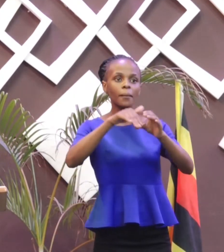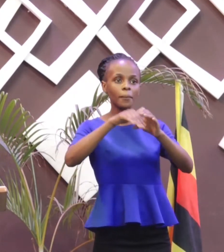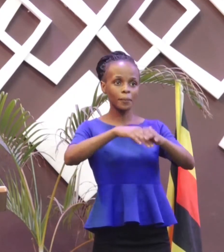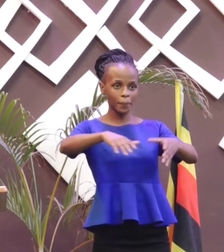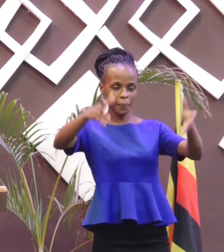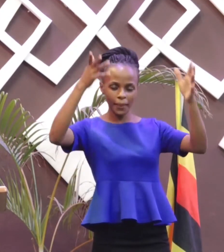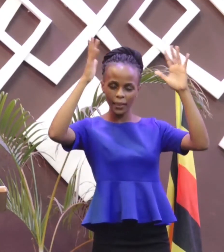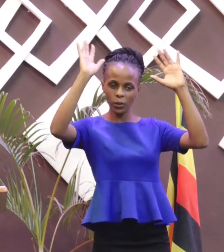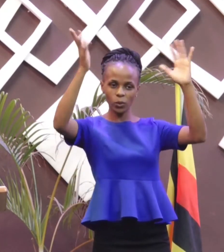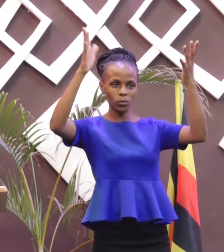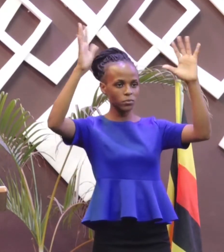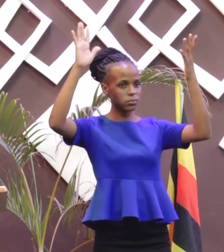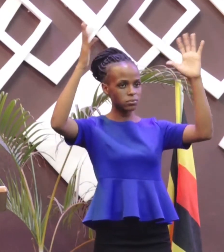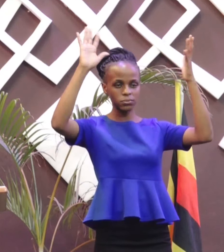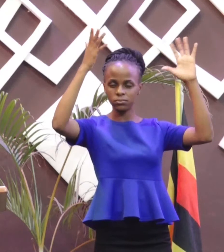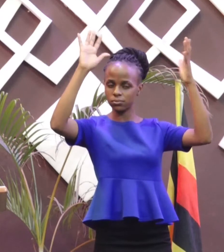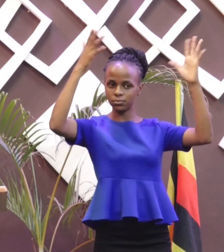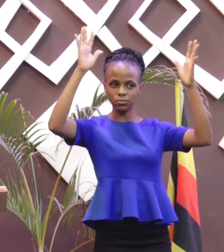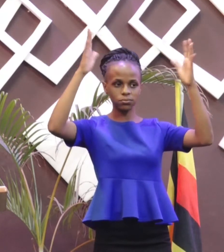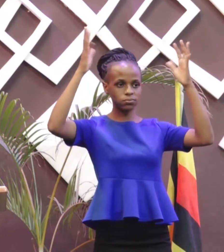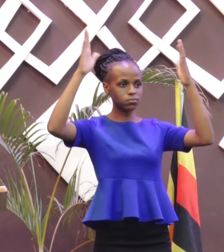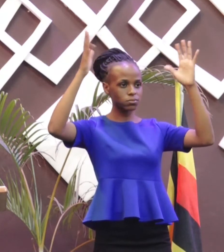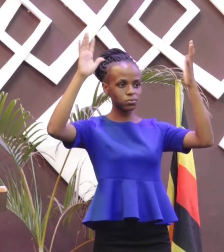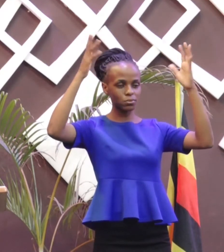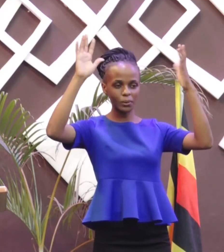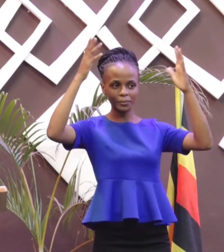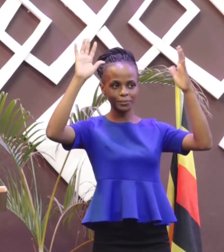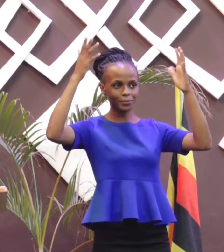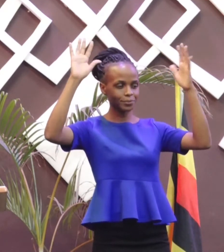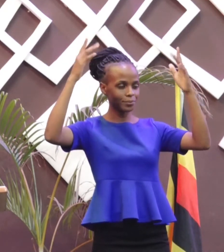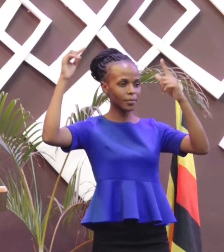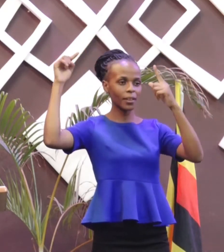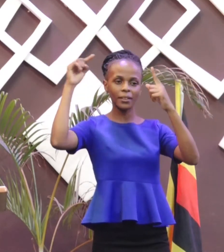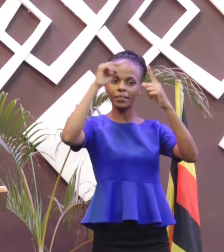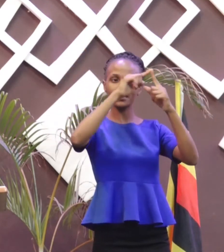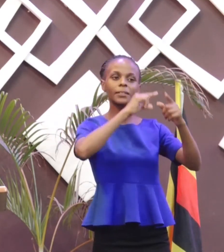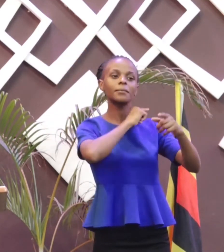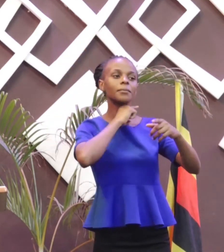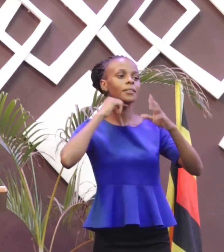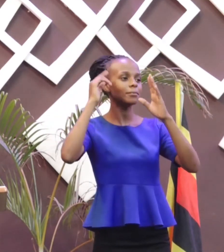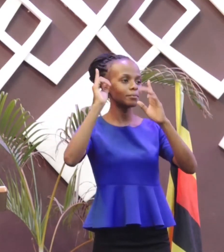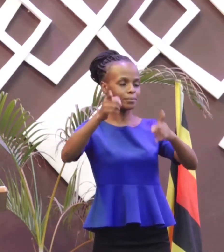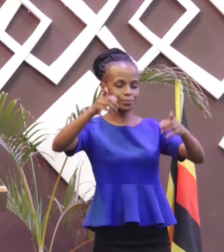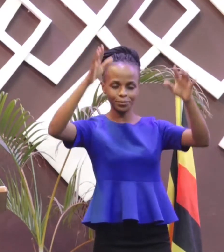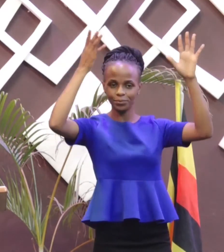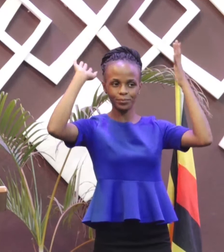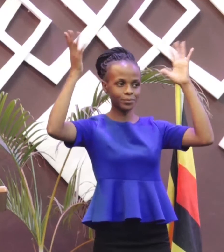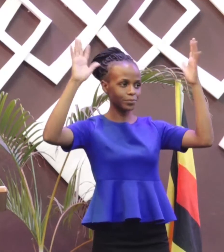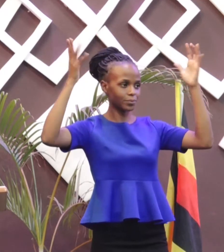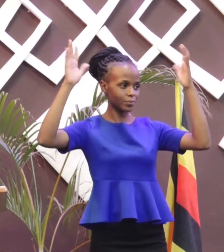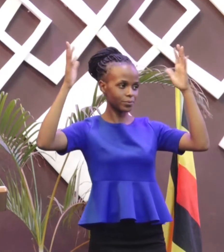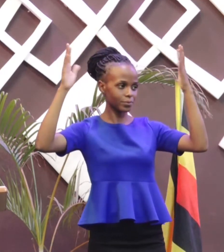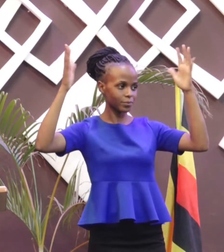clap. You keep clapping until he is here. Abali ku YouTube, abali ku Facebook, mumanyengeri je tukuba mwenga loza njagala muzikube